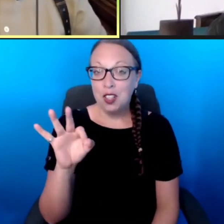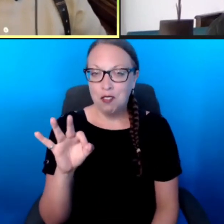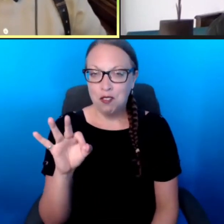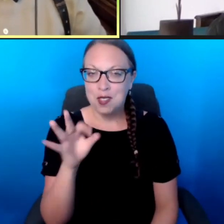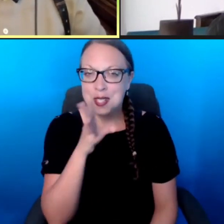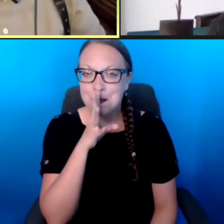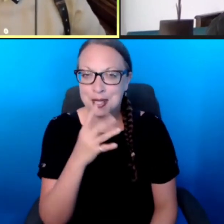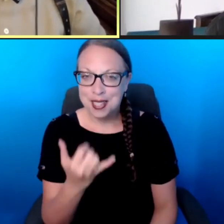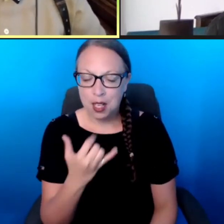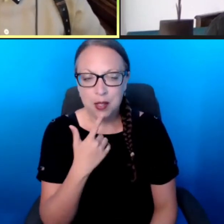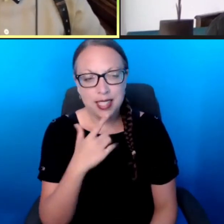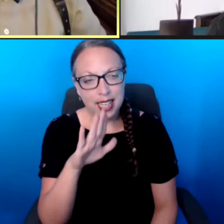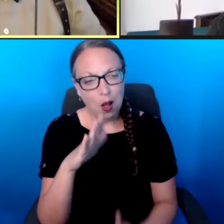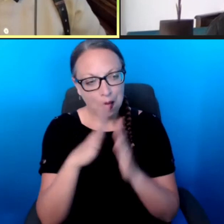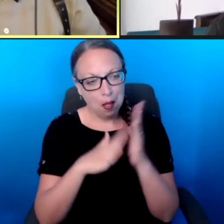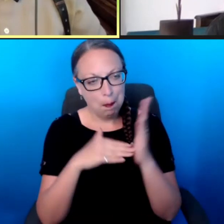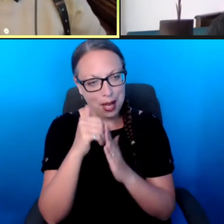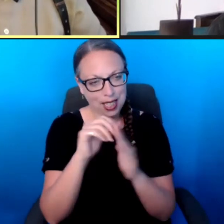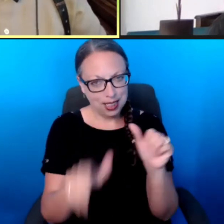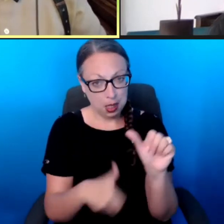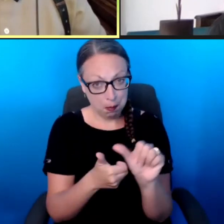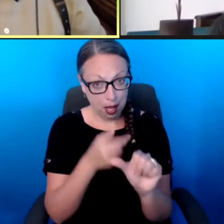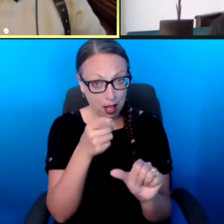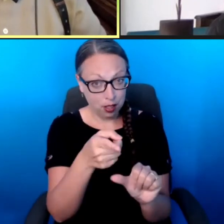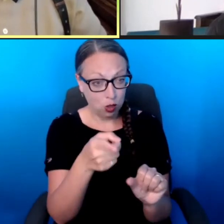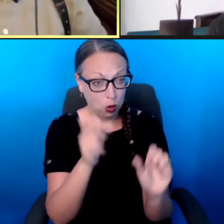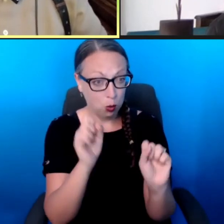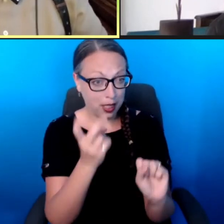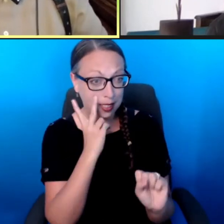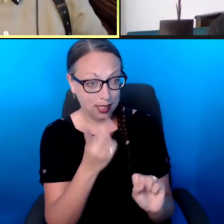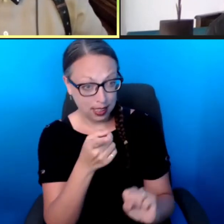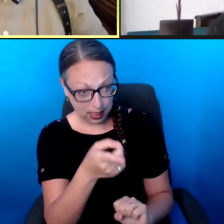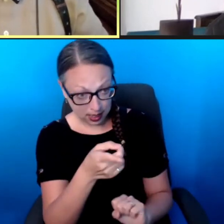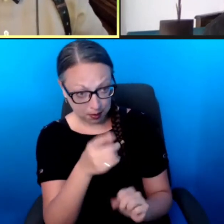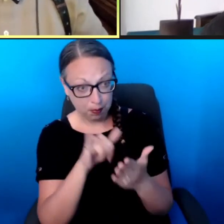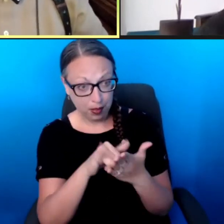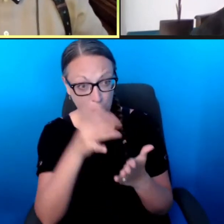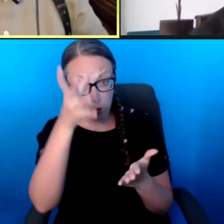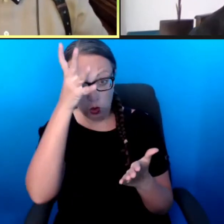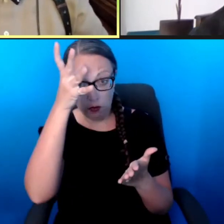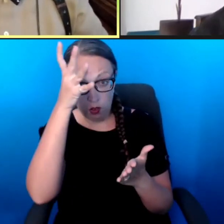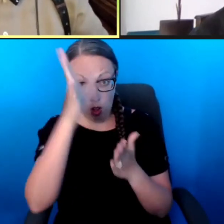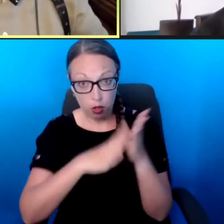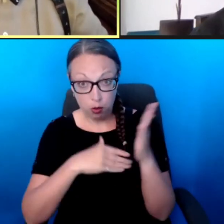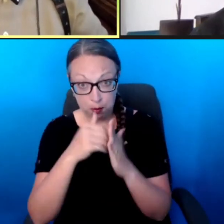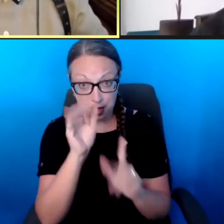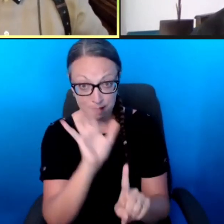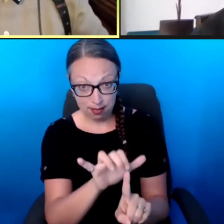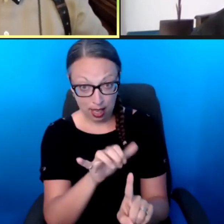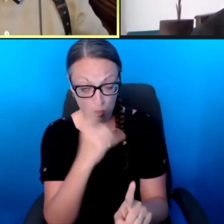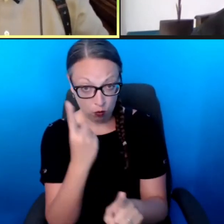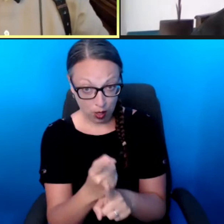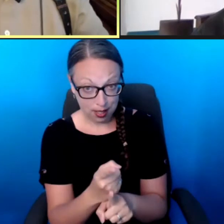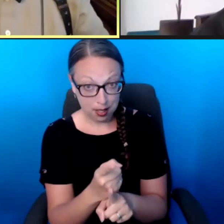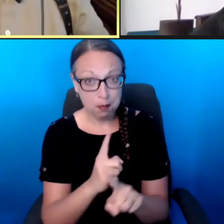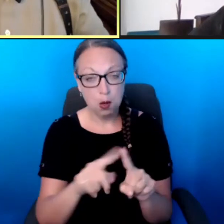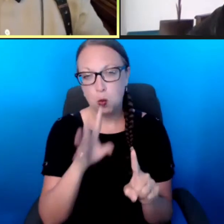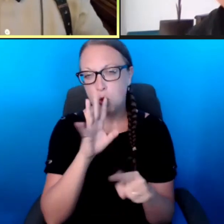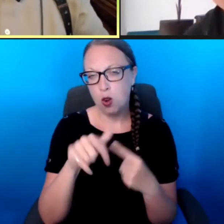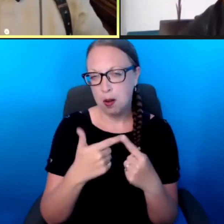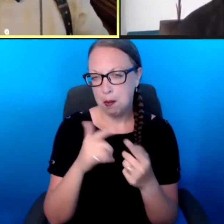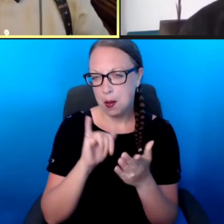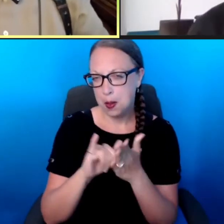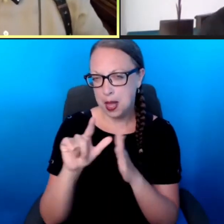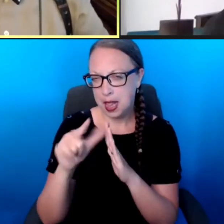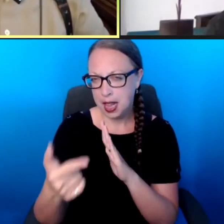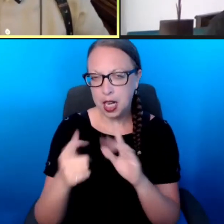the painting behind you is a painting that your father created, but we'll talk about that when we talk about your children. But